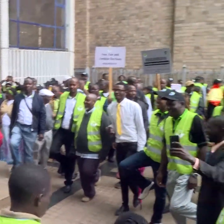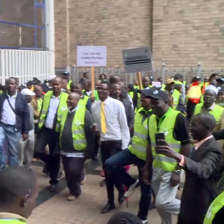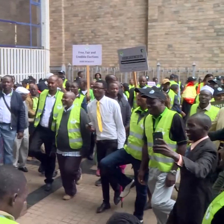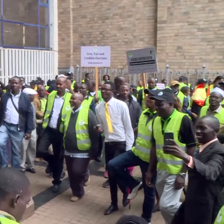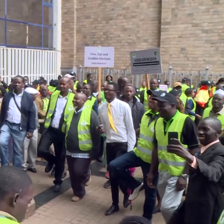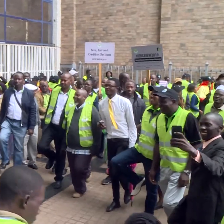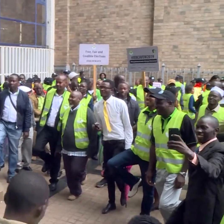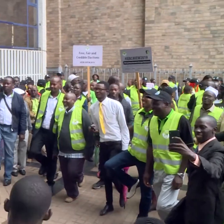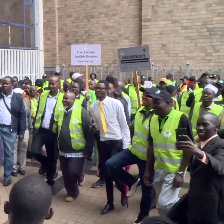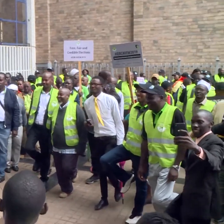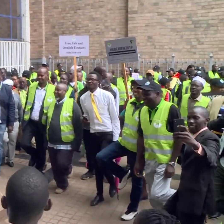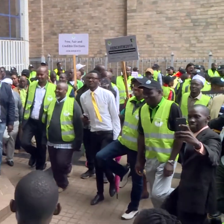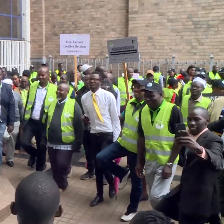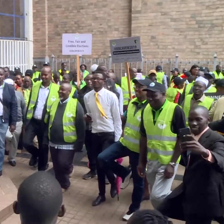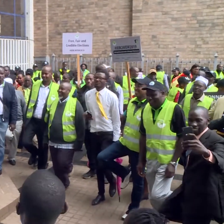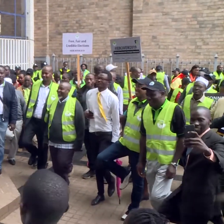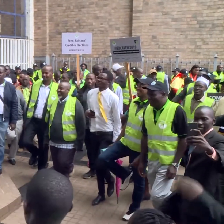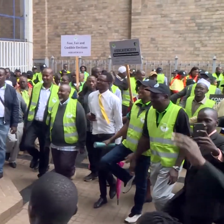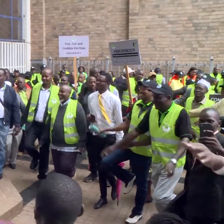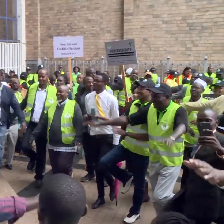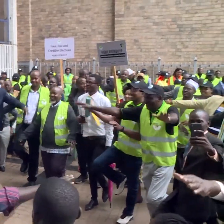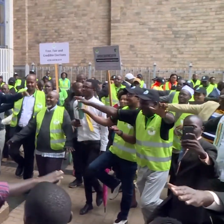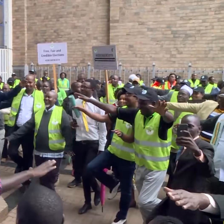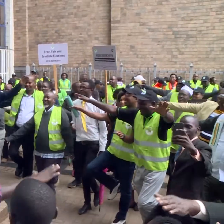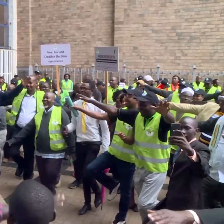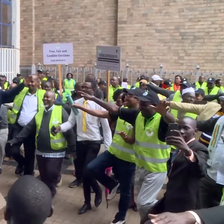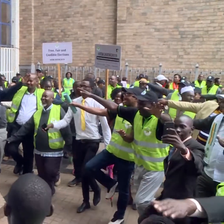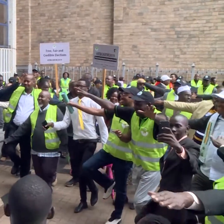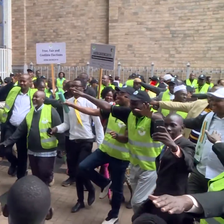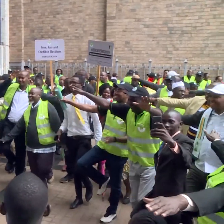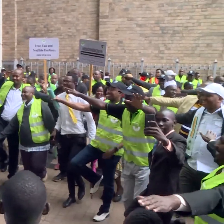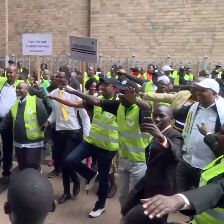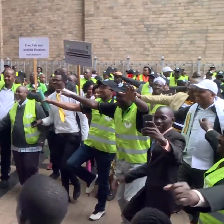Kila mtu asimame na mguu mmoja. Tuanze.